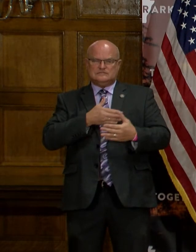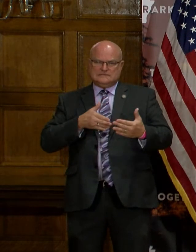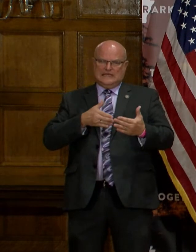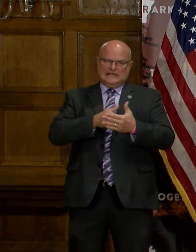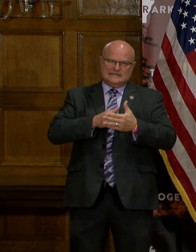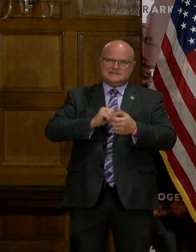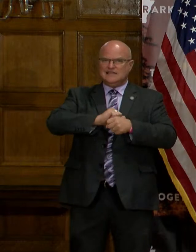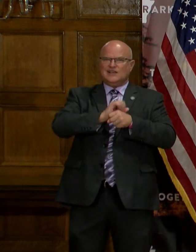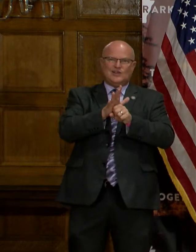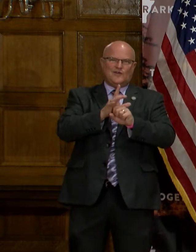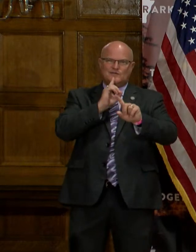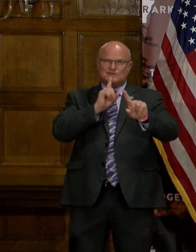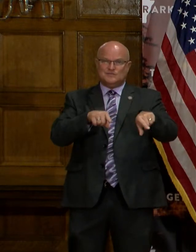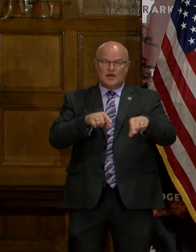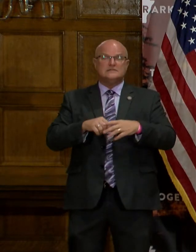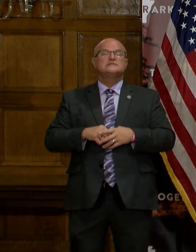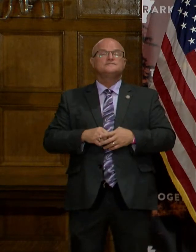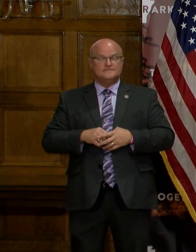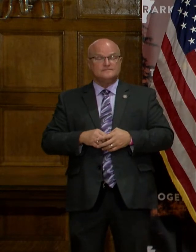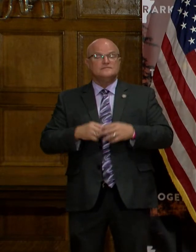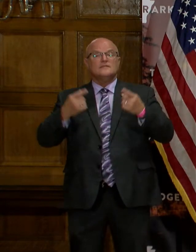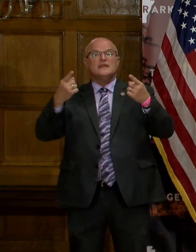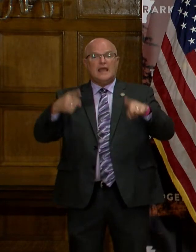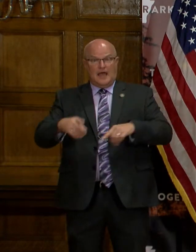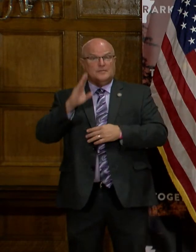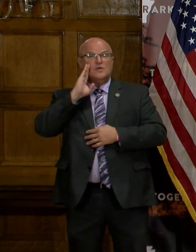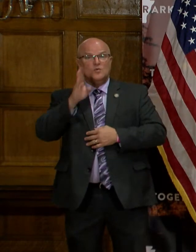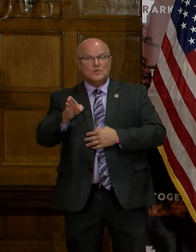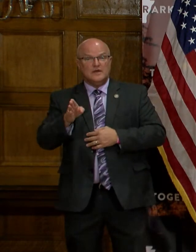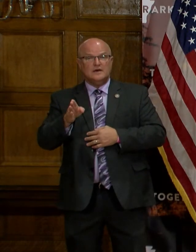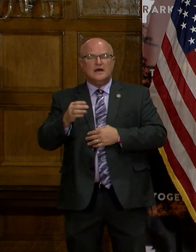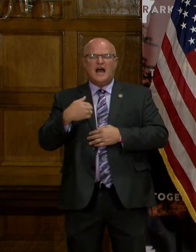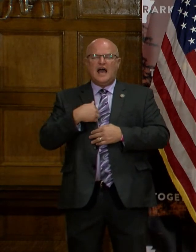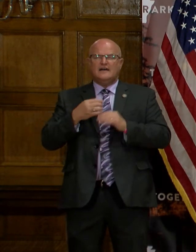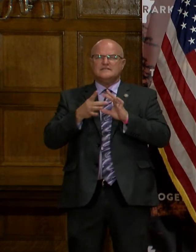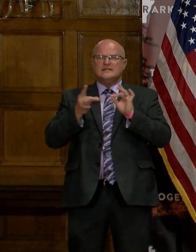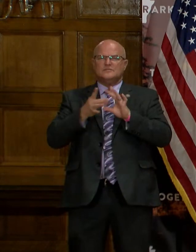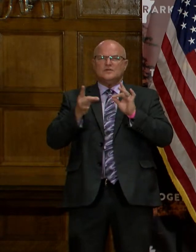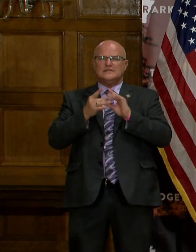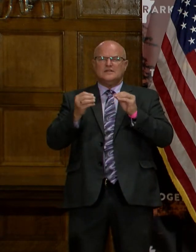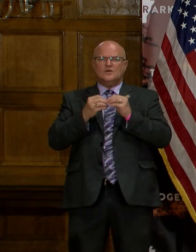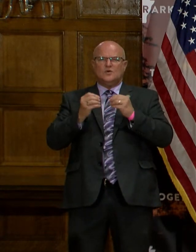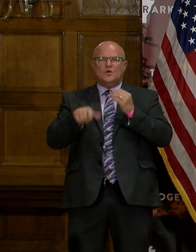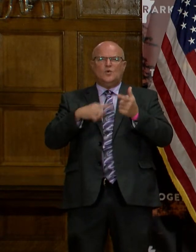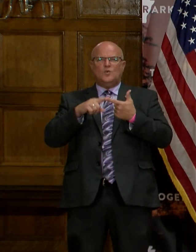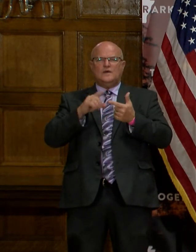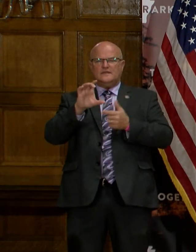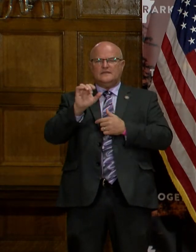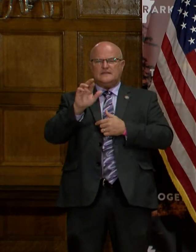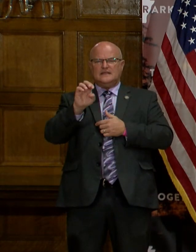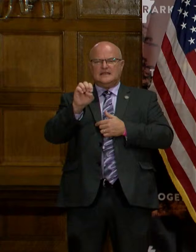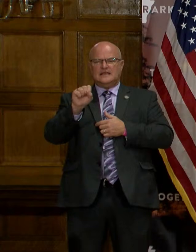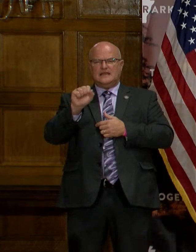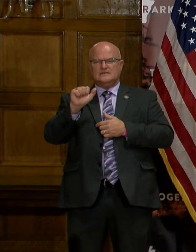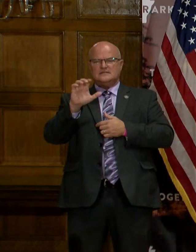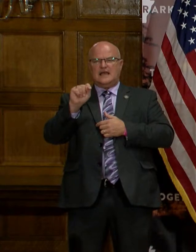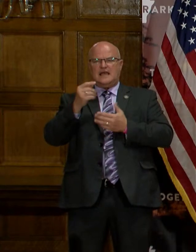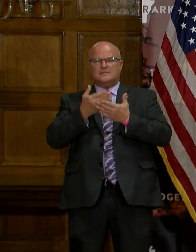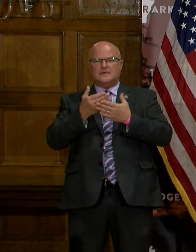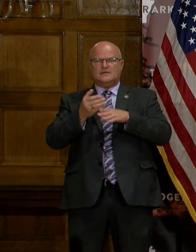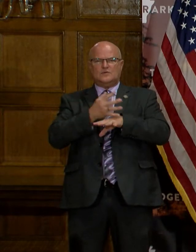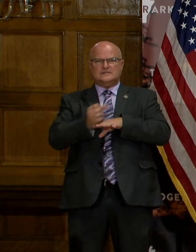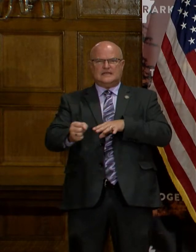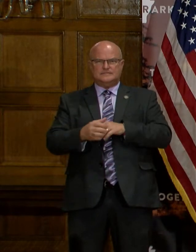anti-COVID response. So that will happen. I'd have to get more details as to when that CARES Act money actually runs out for that. Dr.